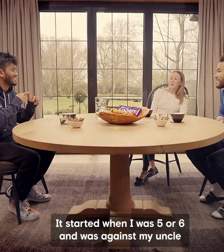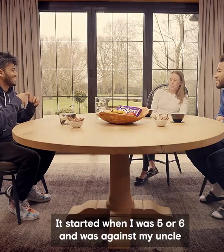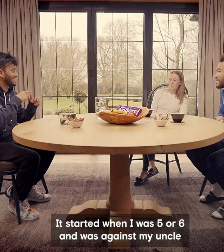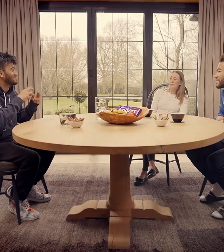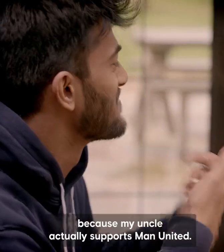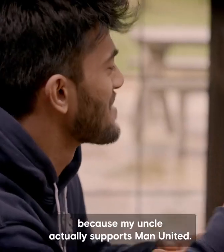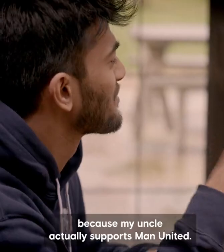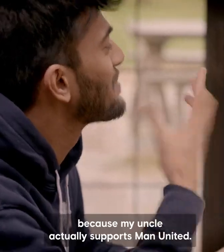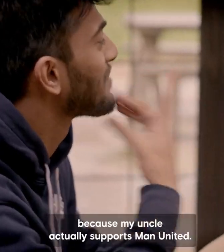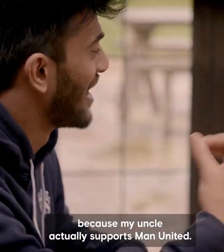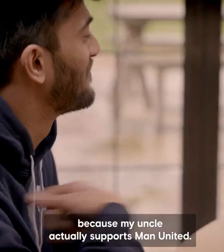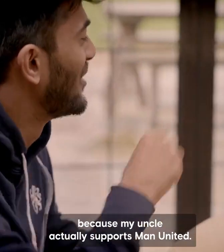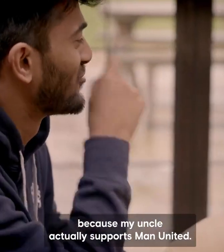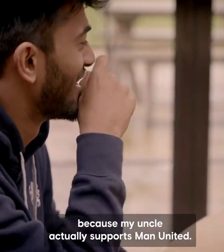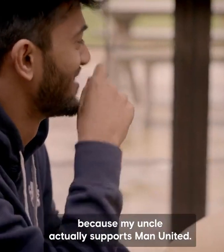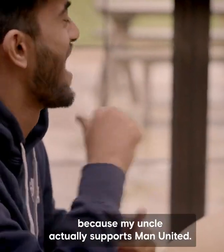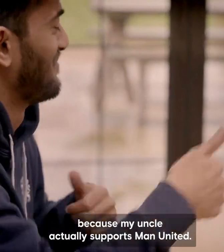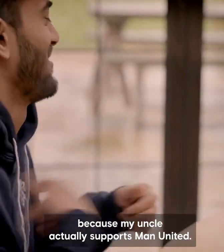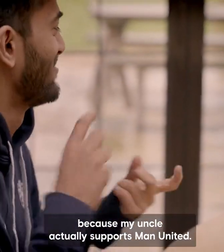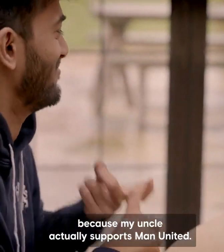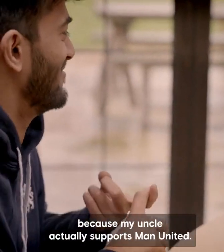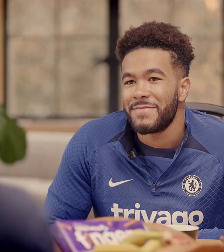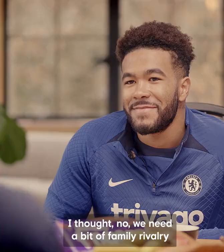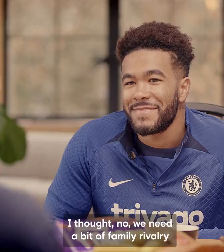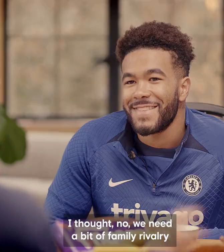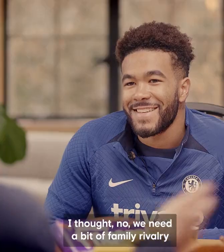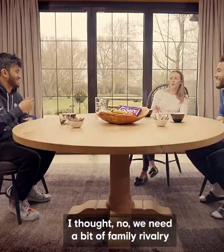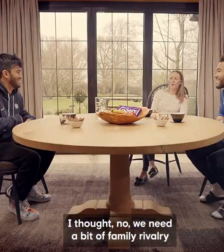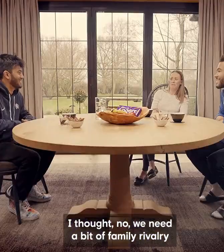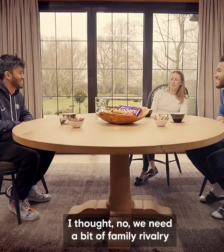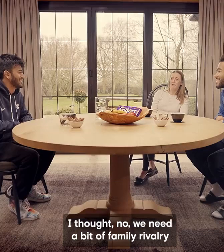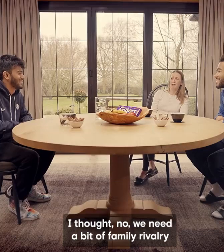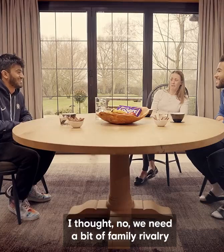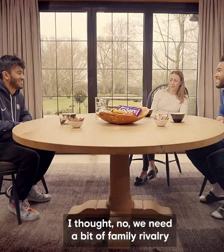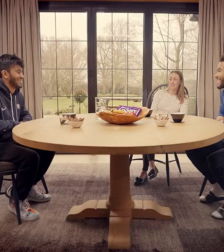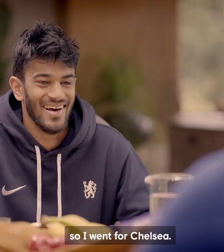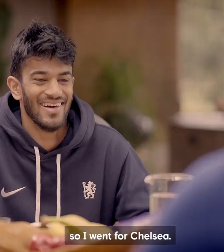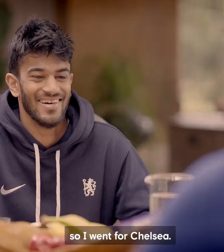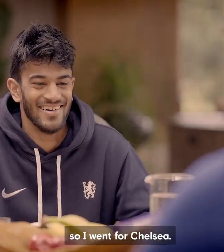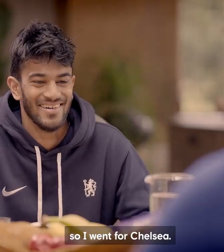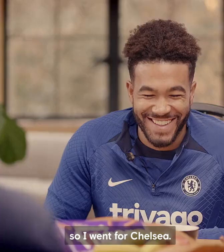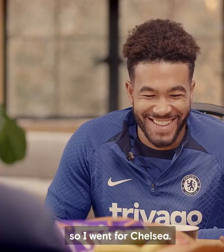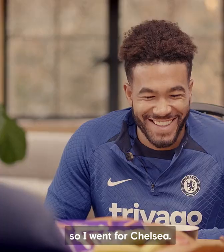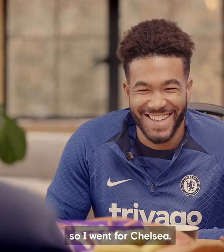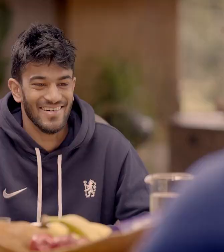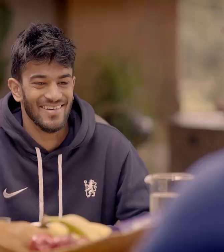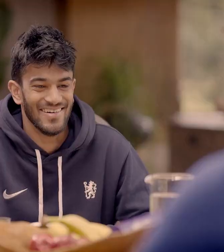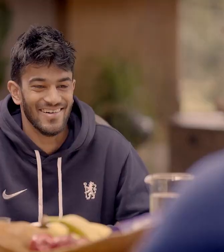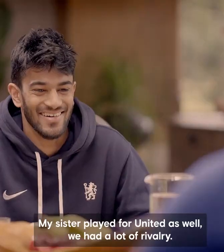uncle, because my uncle, he actually just supports Man United, and I thought, no, we need a bit of family rivalry, so I went for Chelsea. My